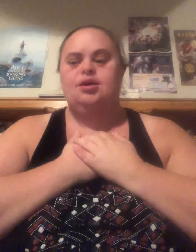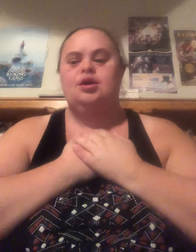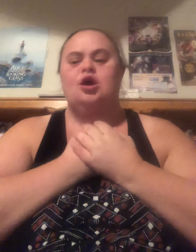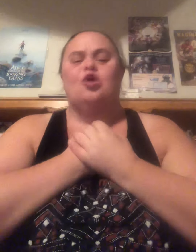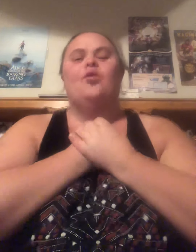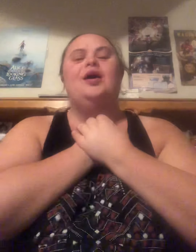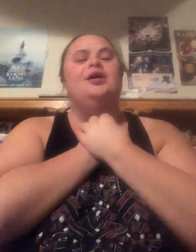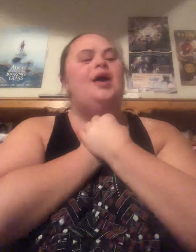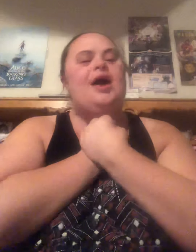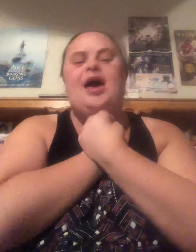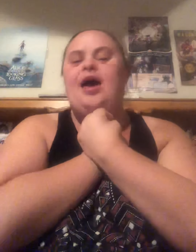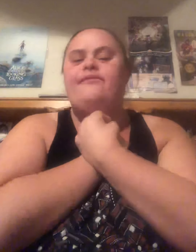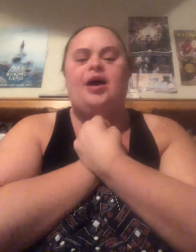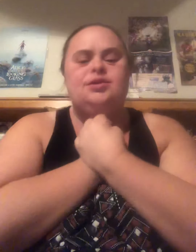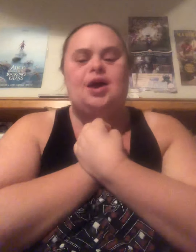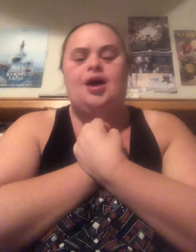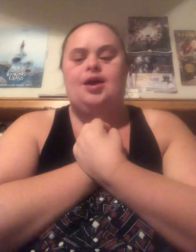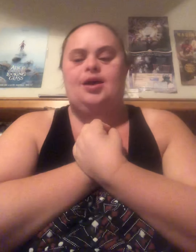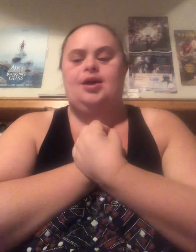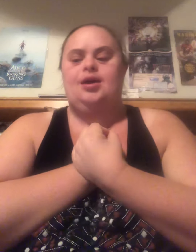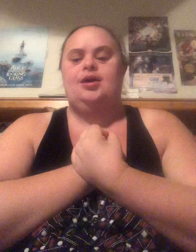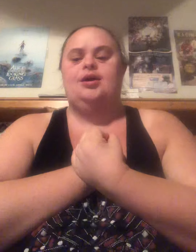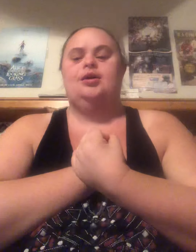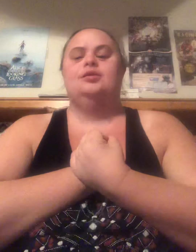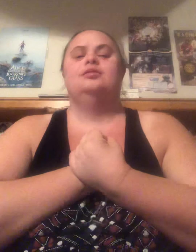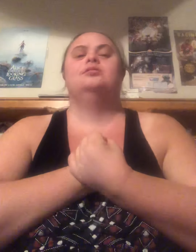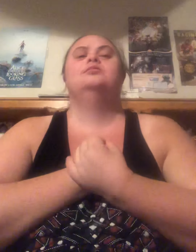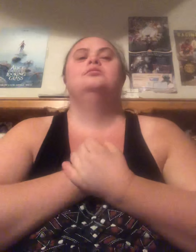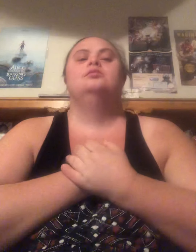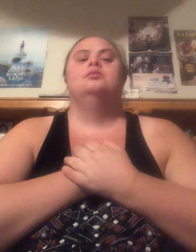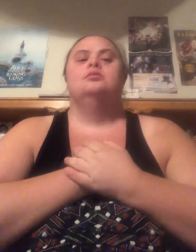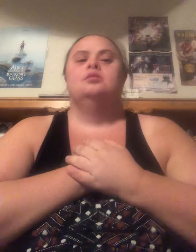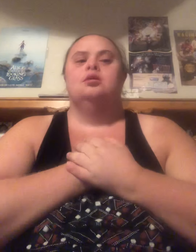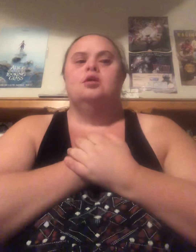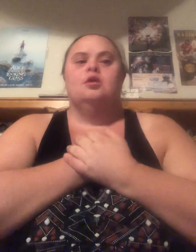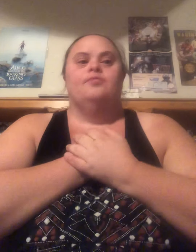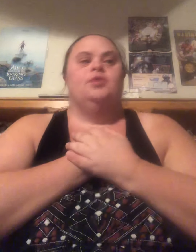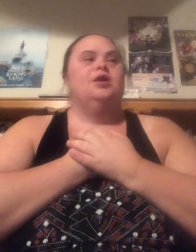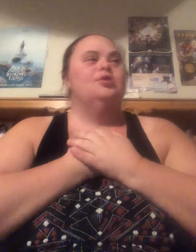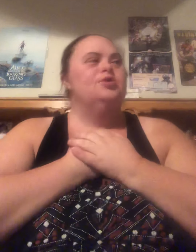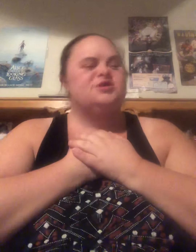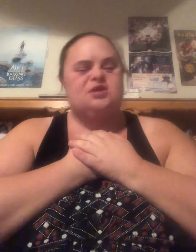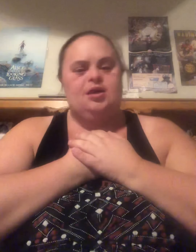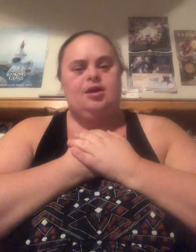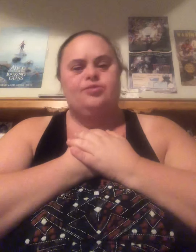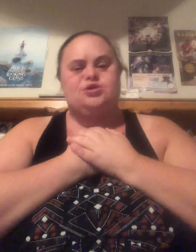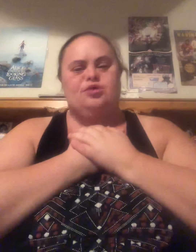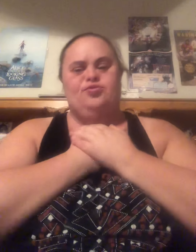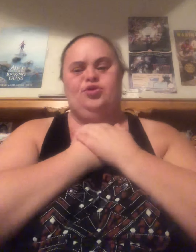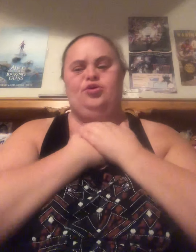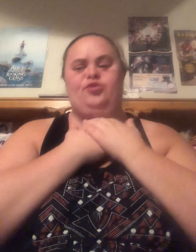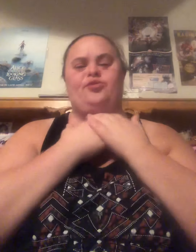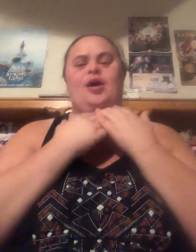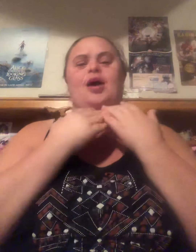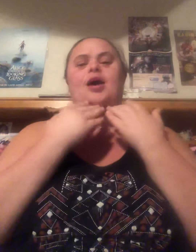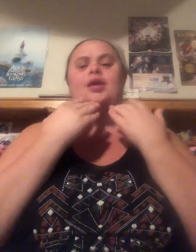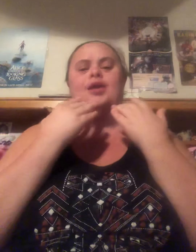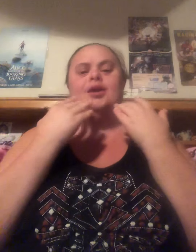clear. What have I done? You seem to move on